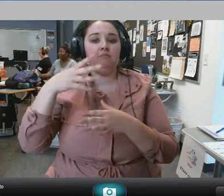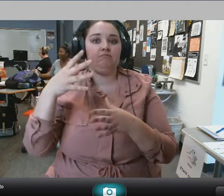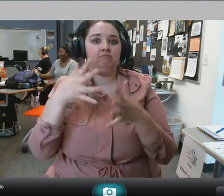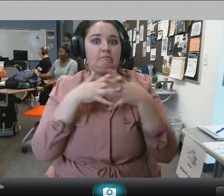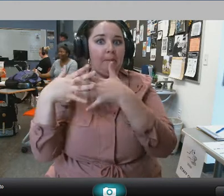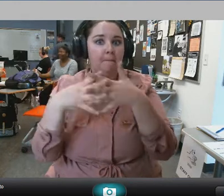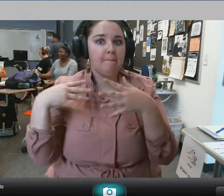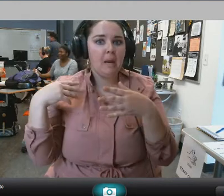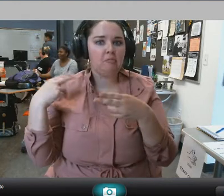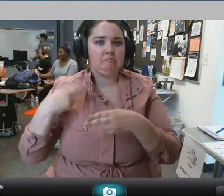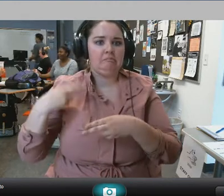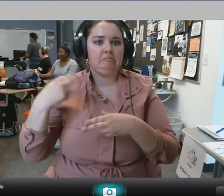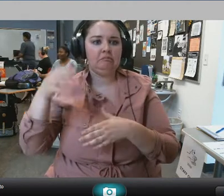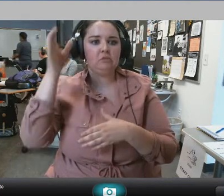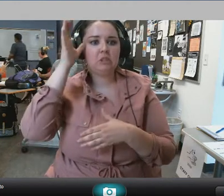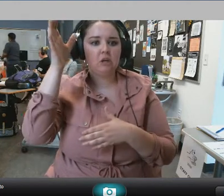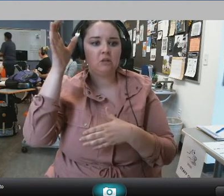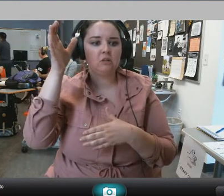that